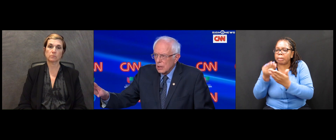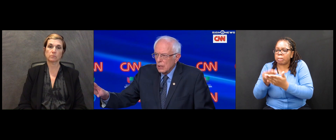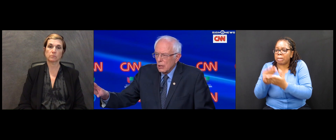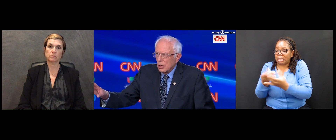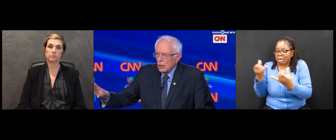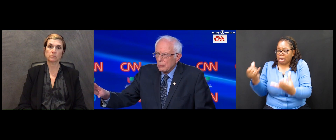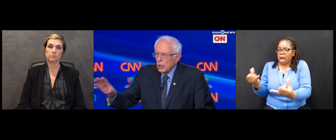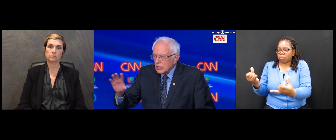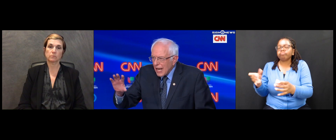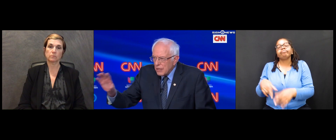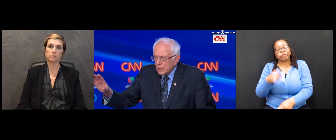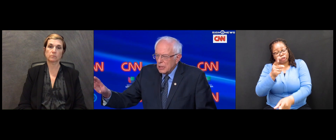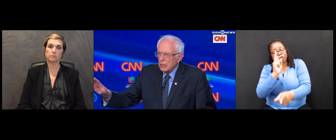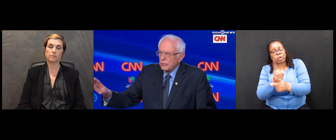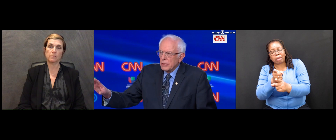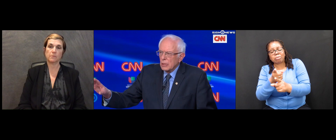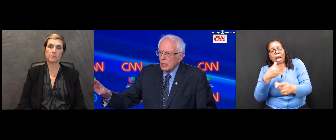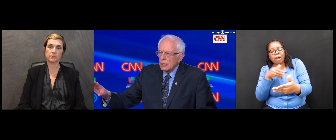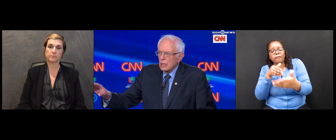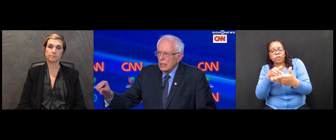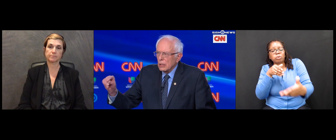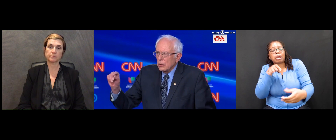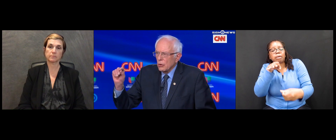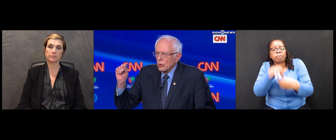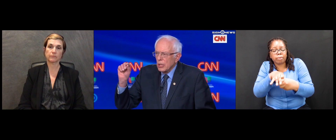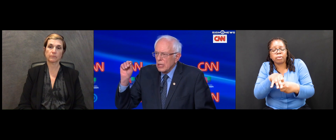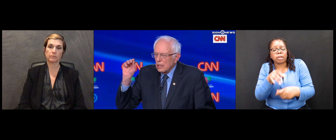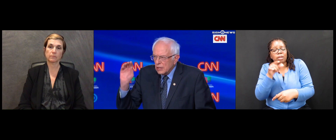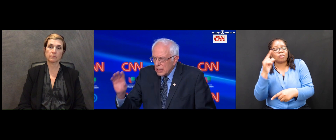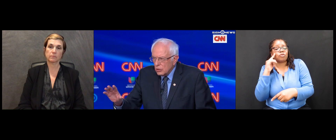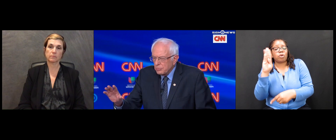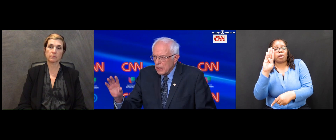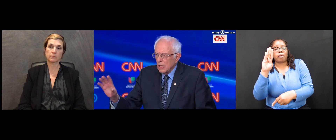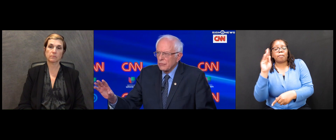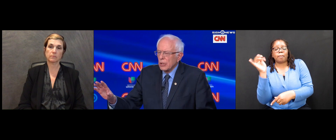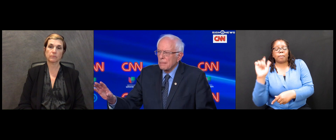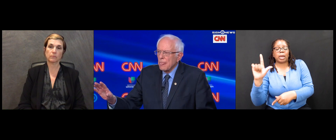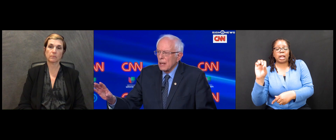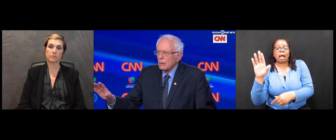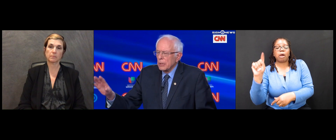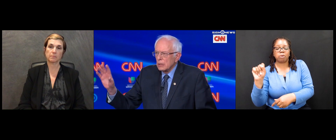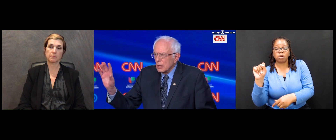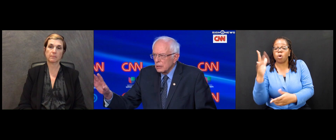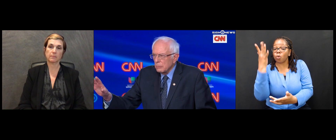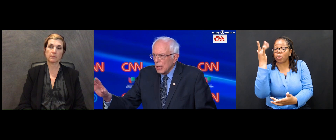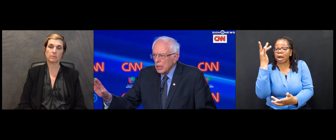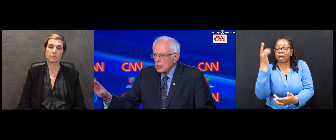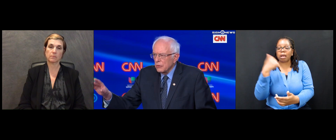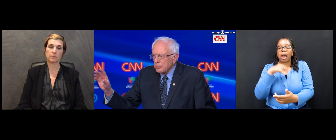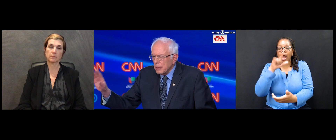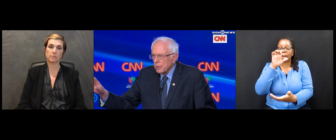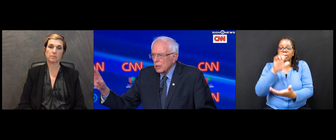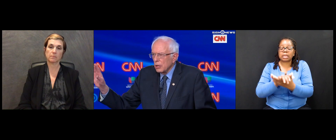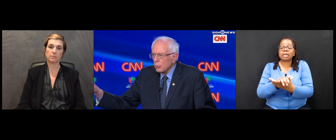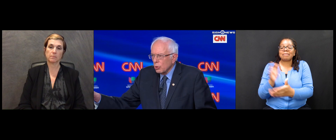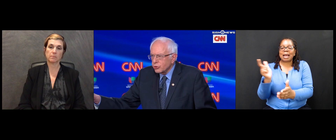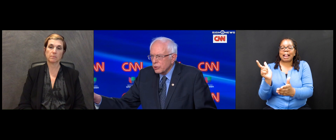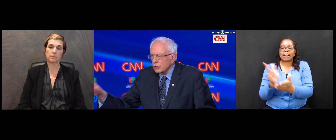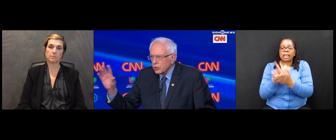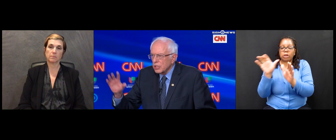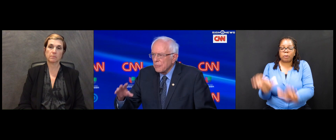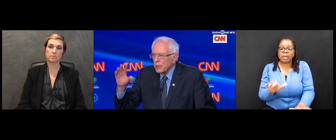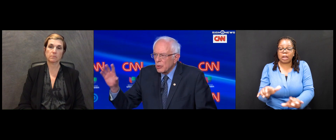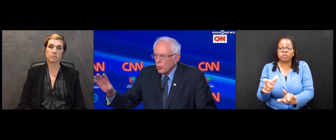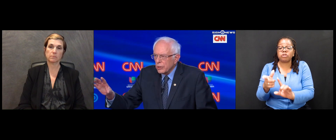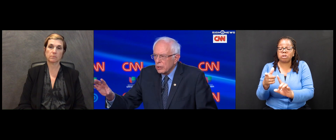bailout because I believed that the illegal behavior being done by the people on Wall